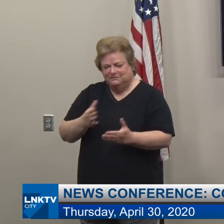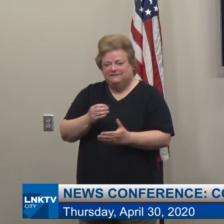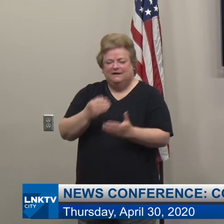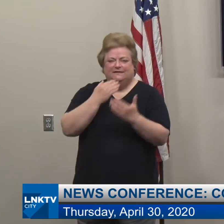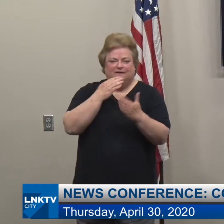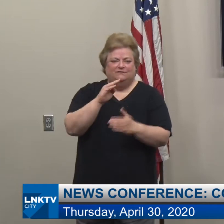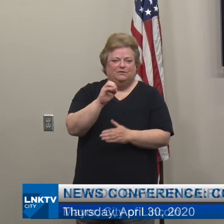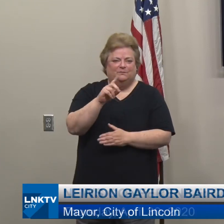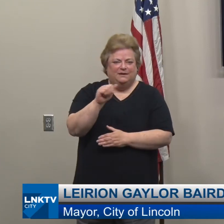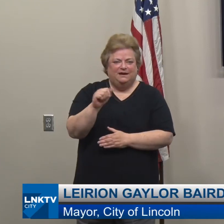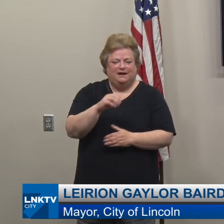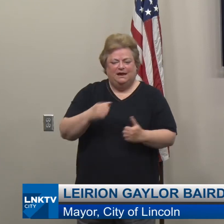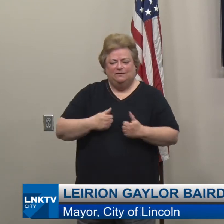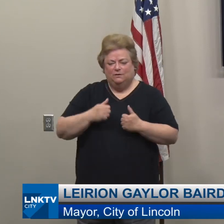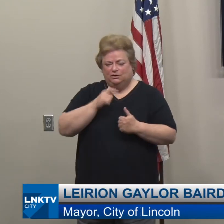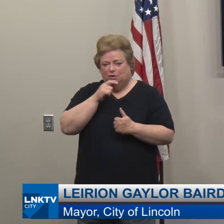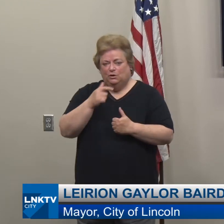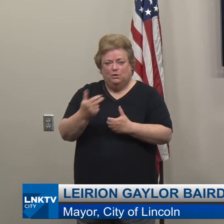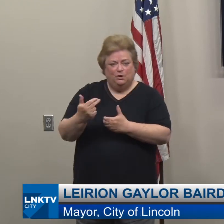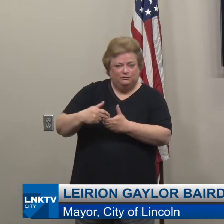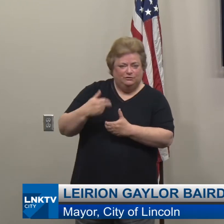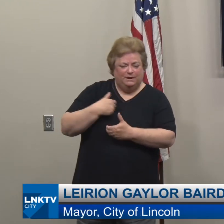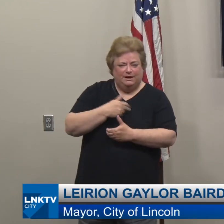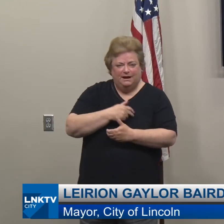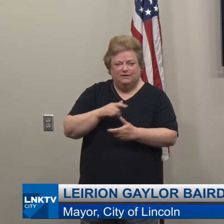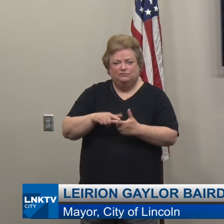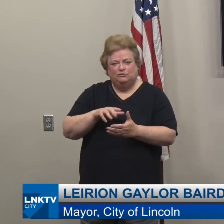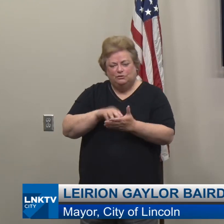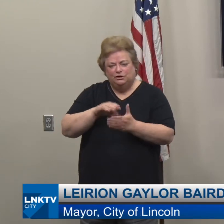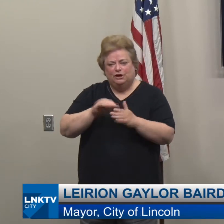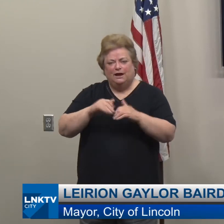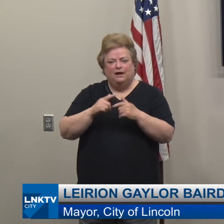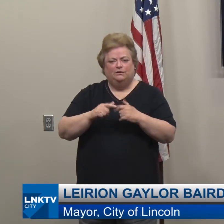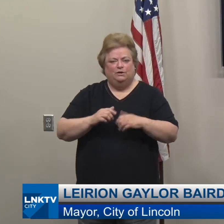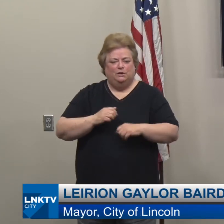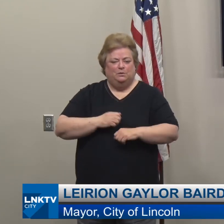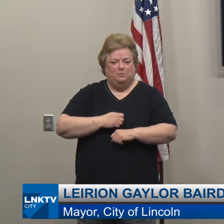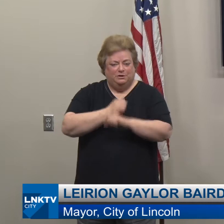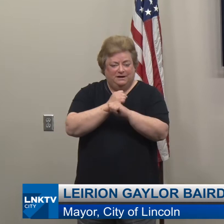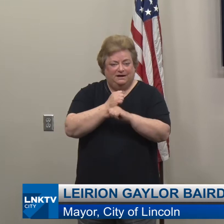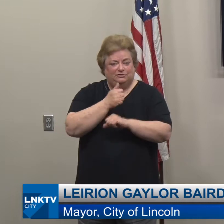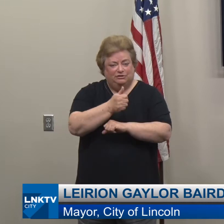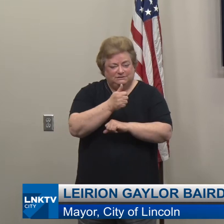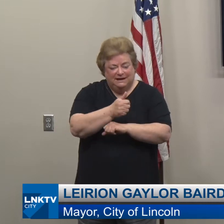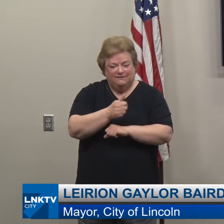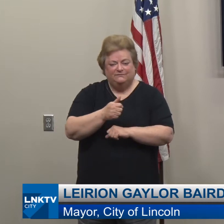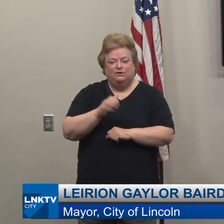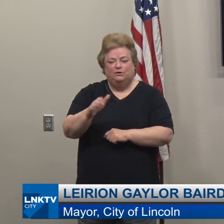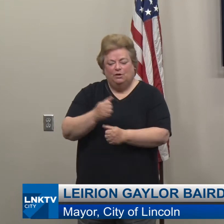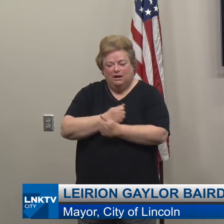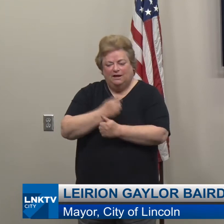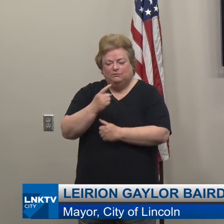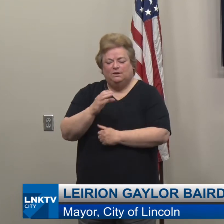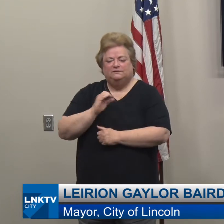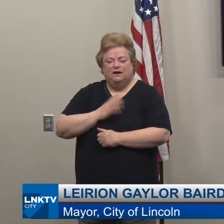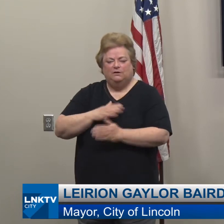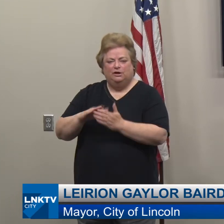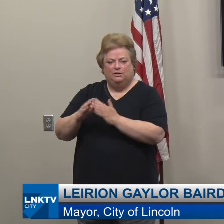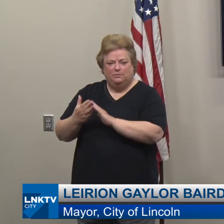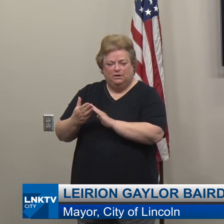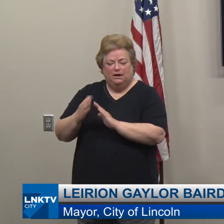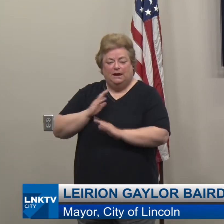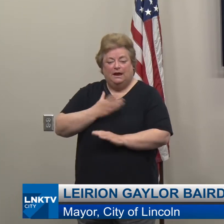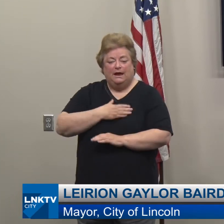the media and residents who are tuning in to hear more about how you can protect yourself, your loved ones, and our community. We want to remind you that our